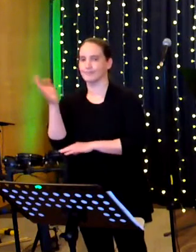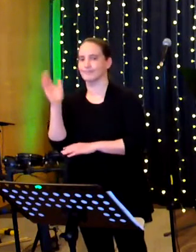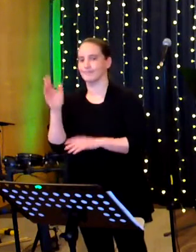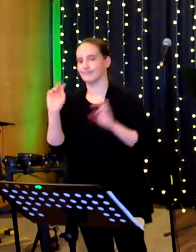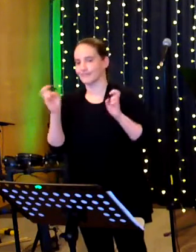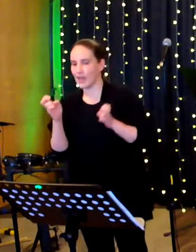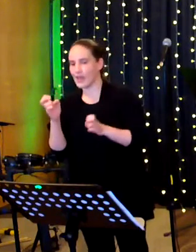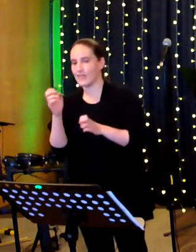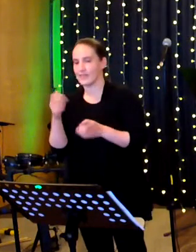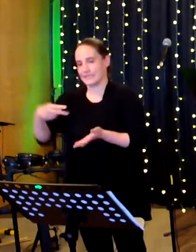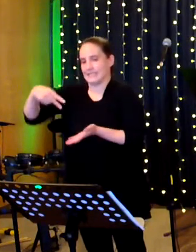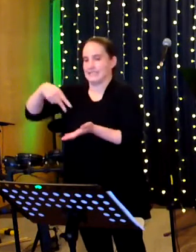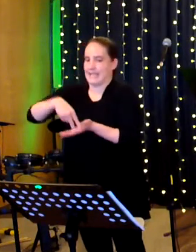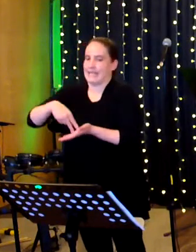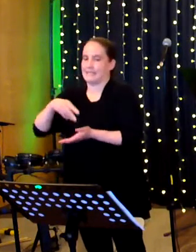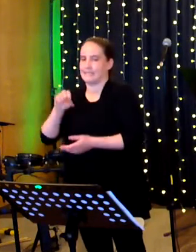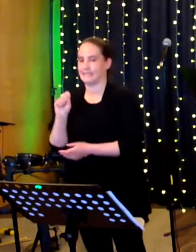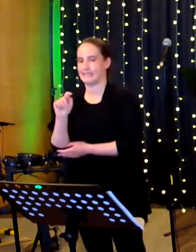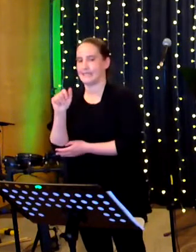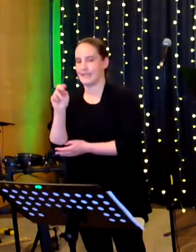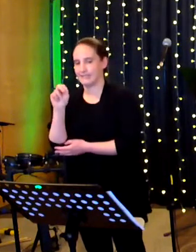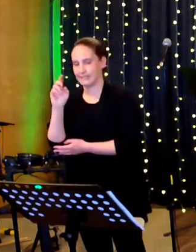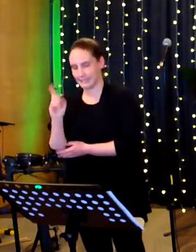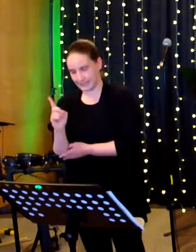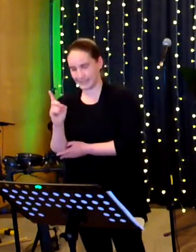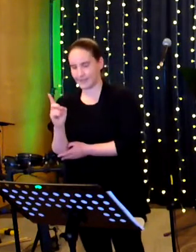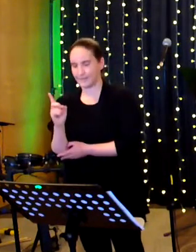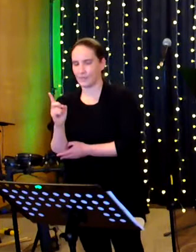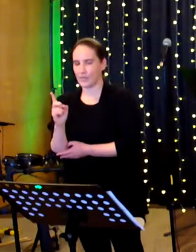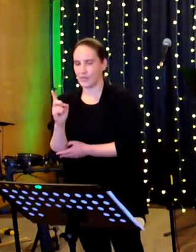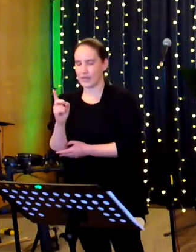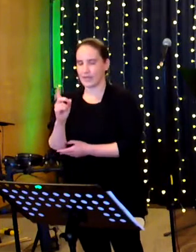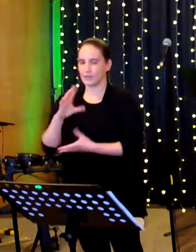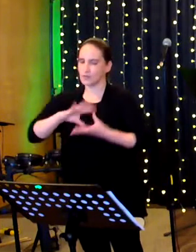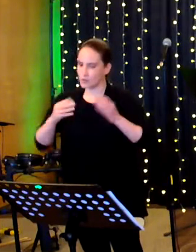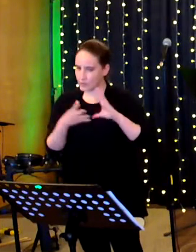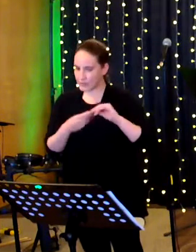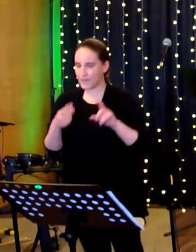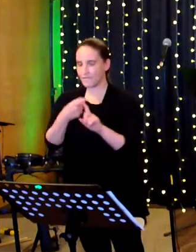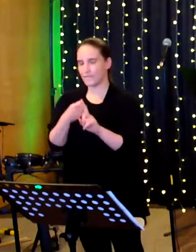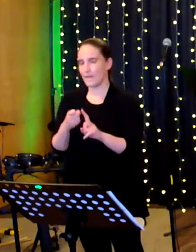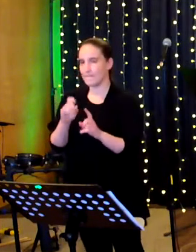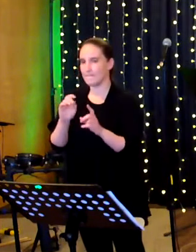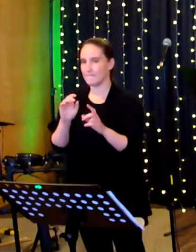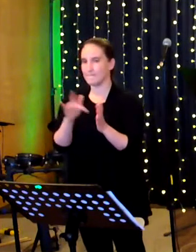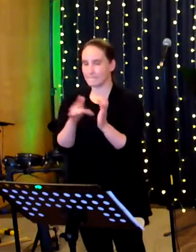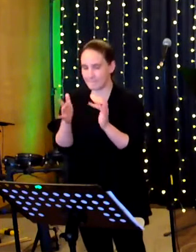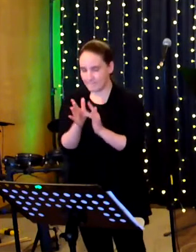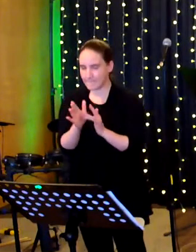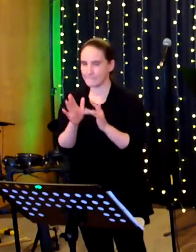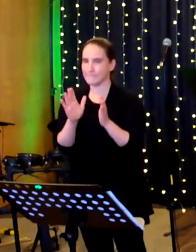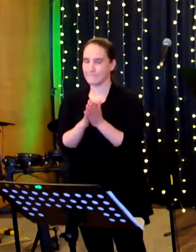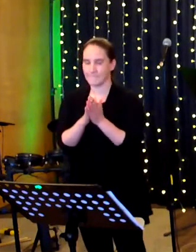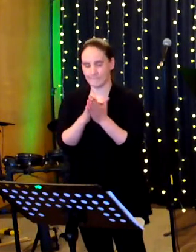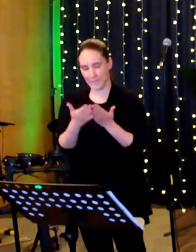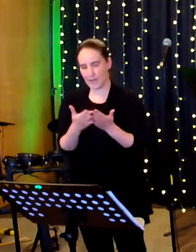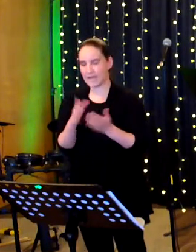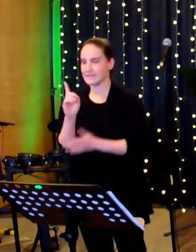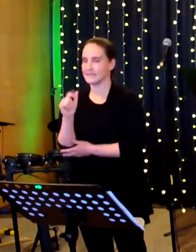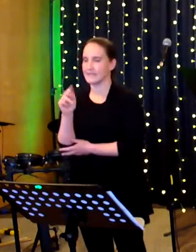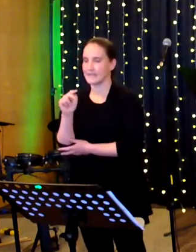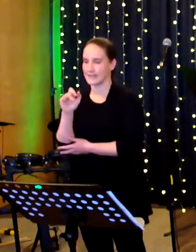but we've been studying through some stories in the book of Daniel, different ways that we as God's people have